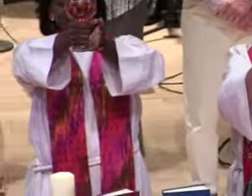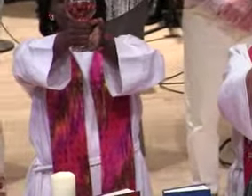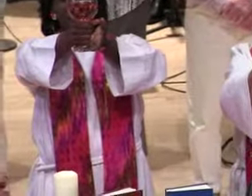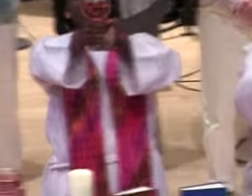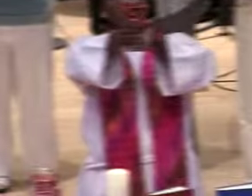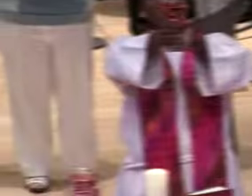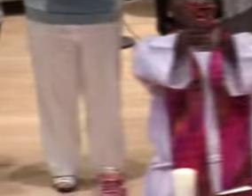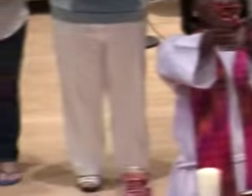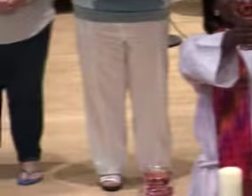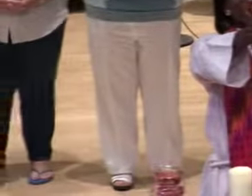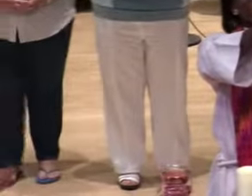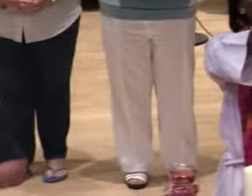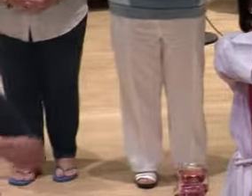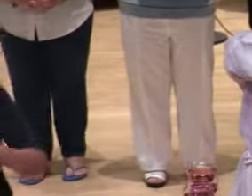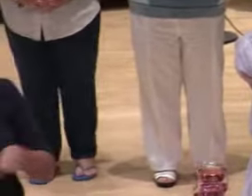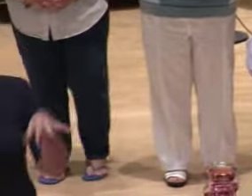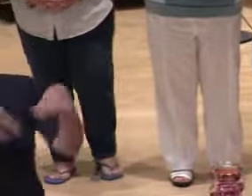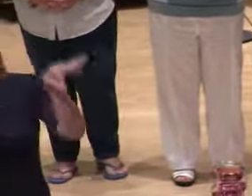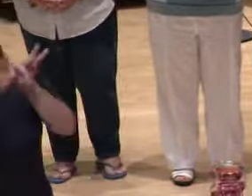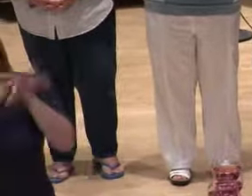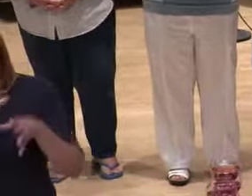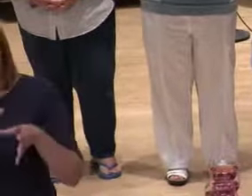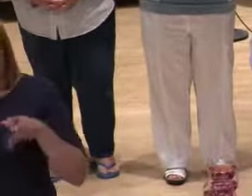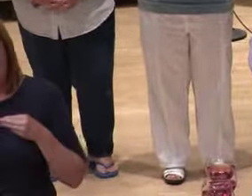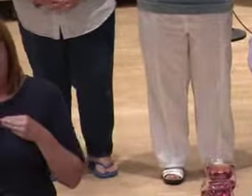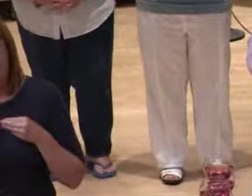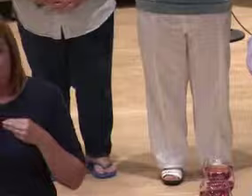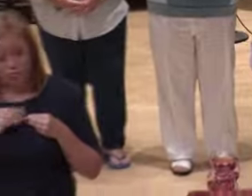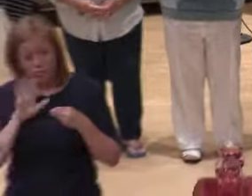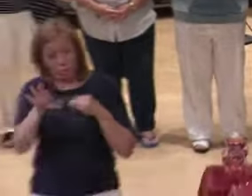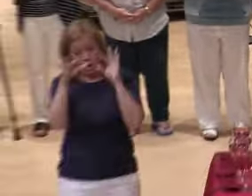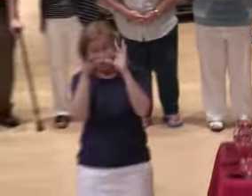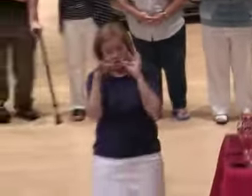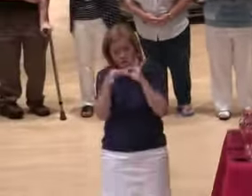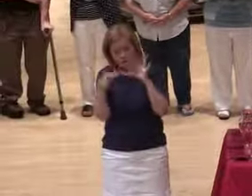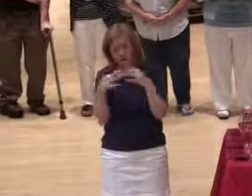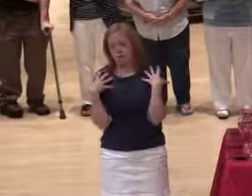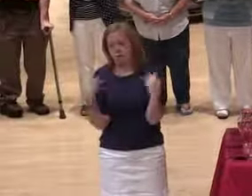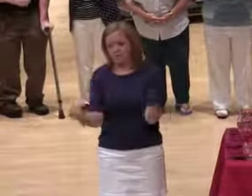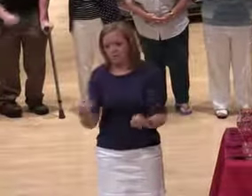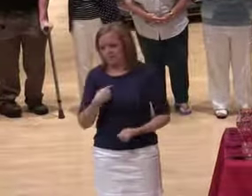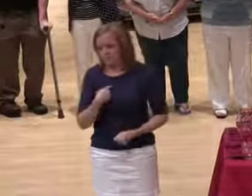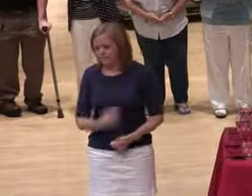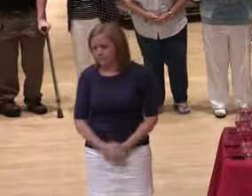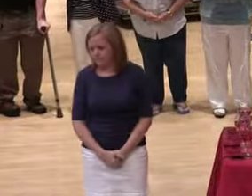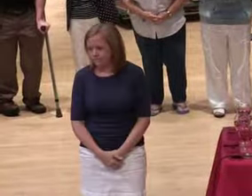Lord, you make me worthy to receive you. By your word, I am healed.